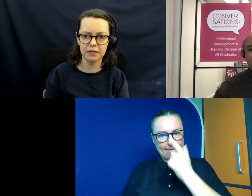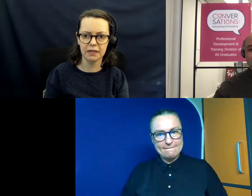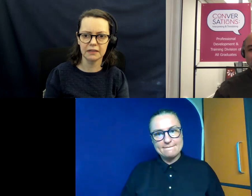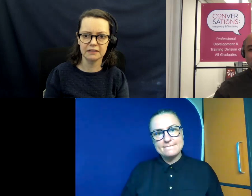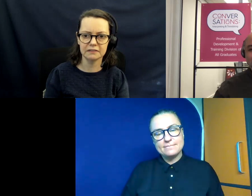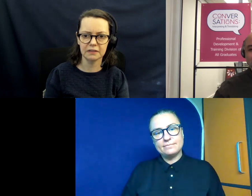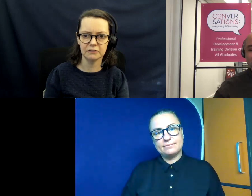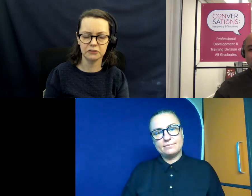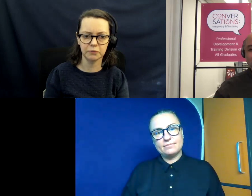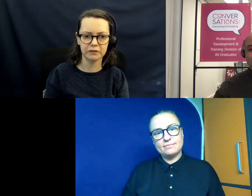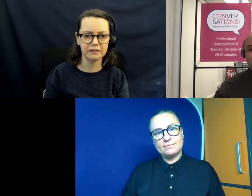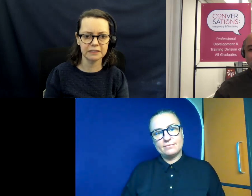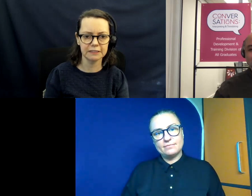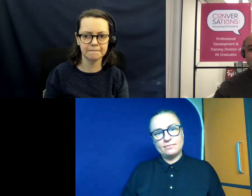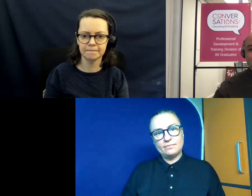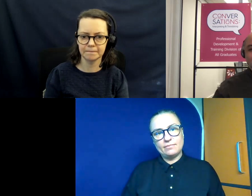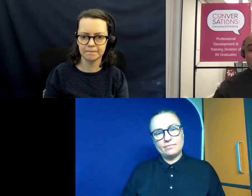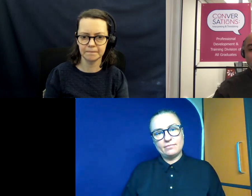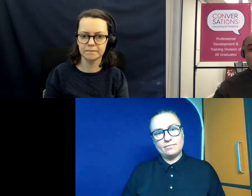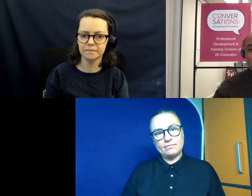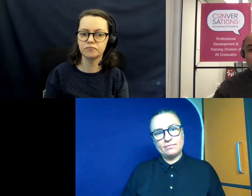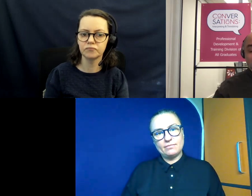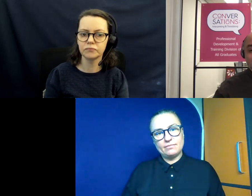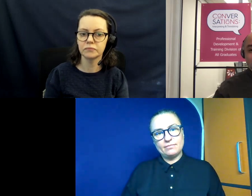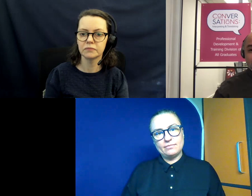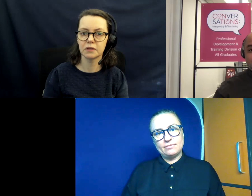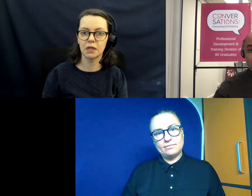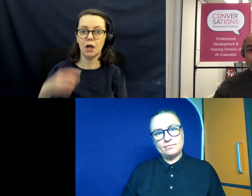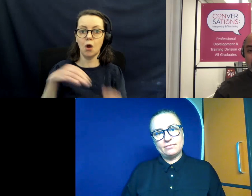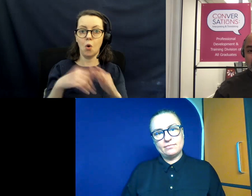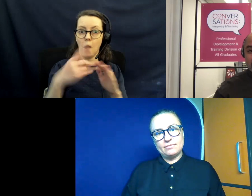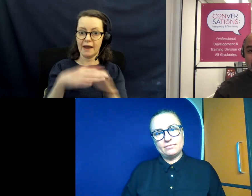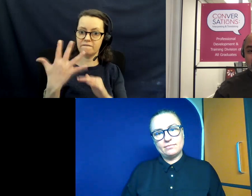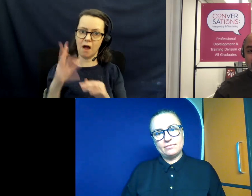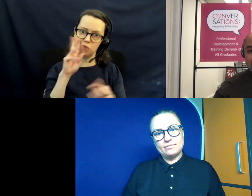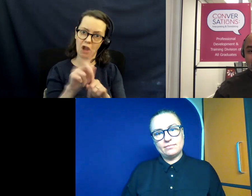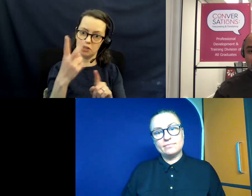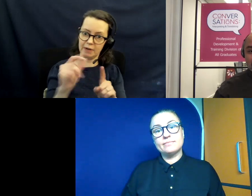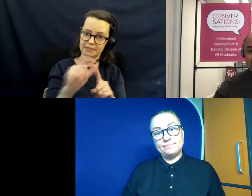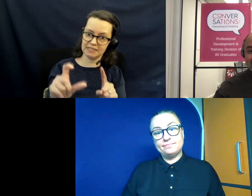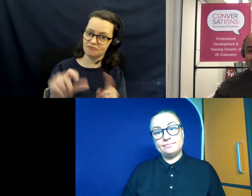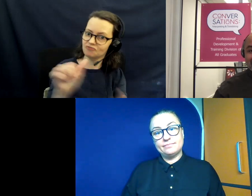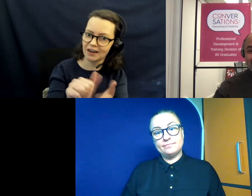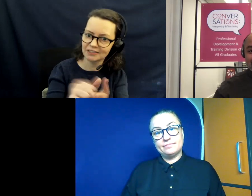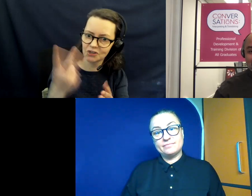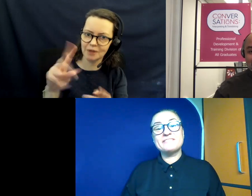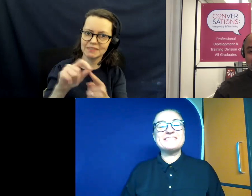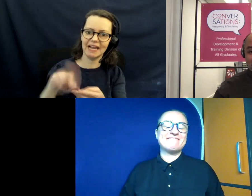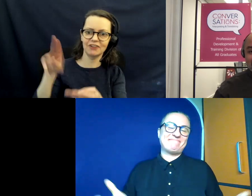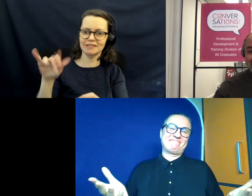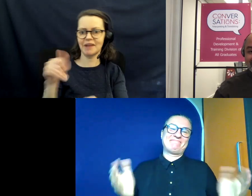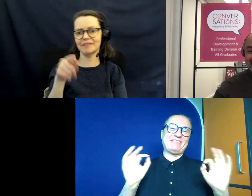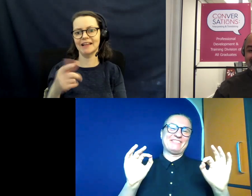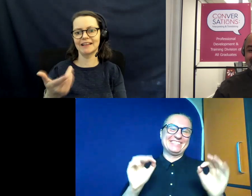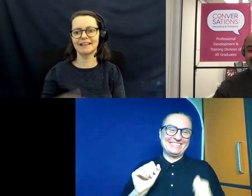from these news bulletins. Well, 1 in 5 sounds like 20% to me. So it could actually